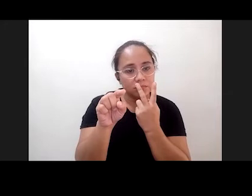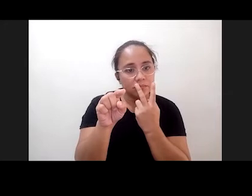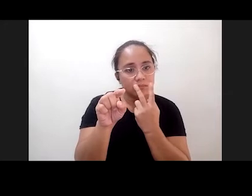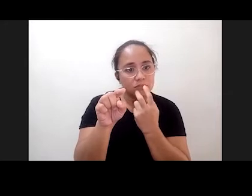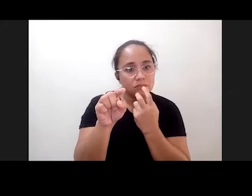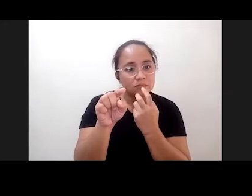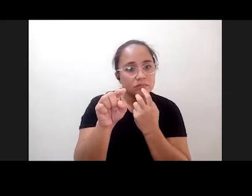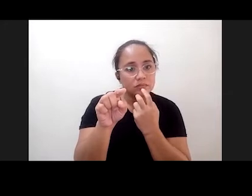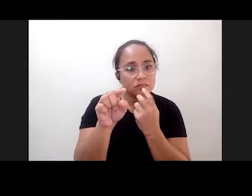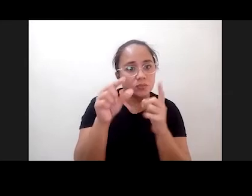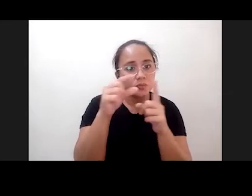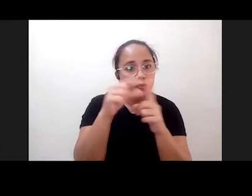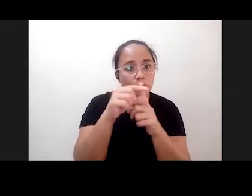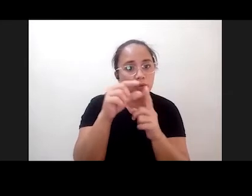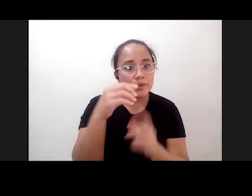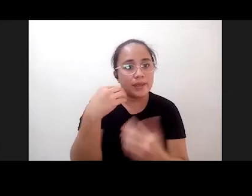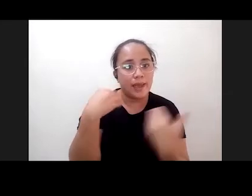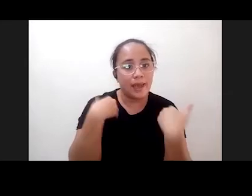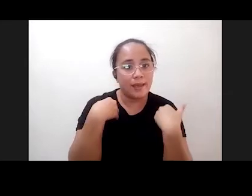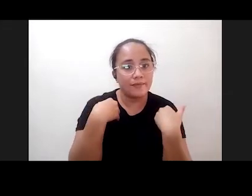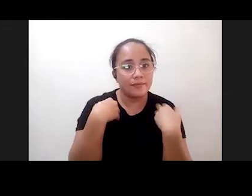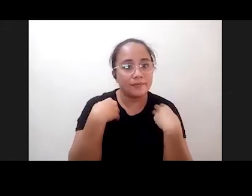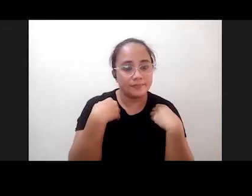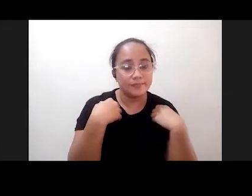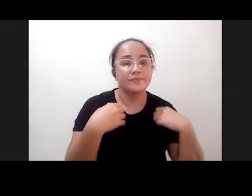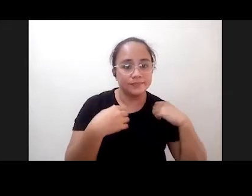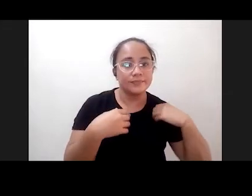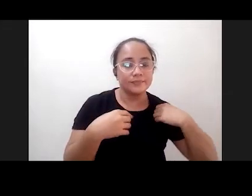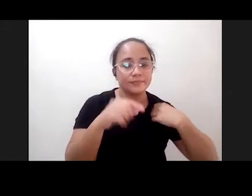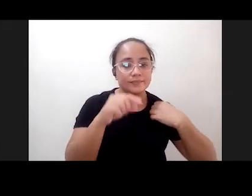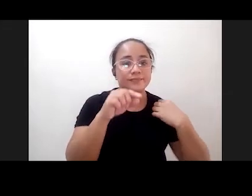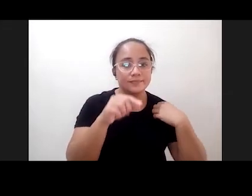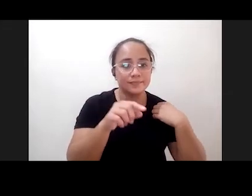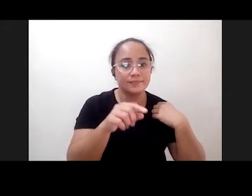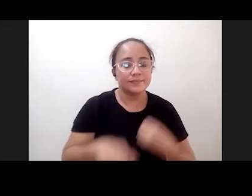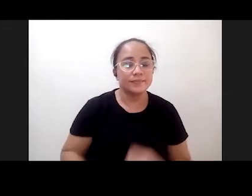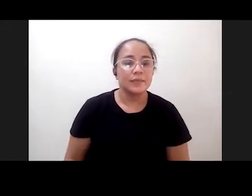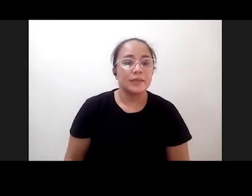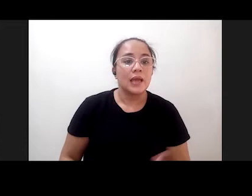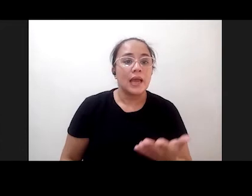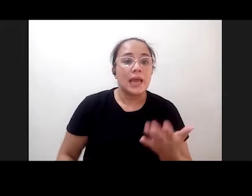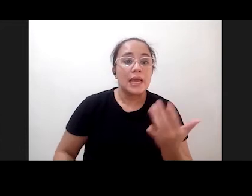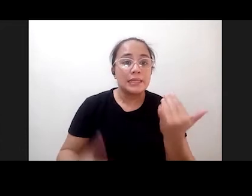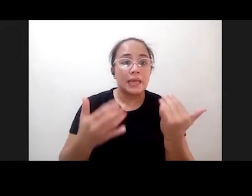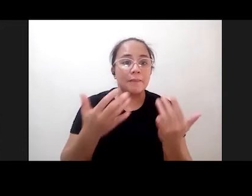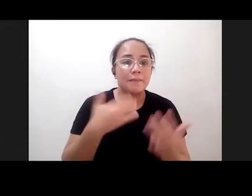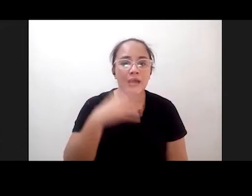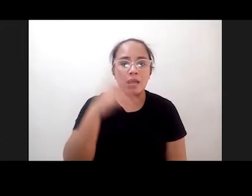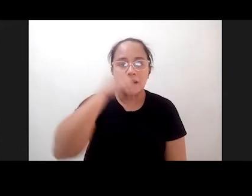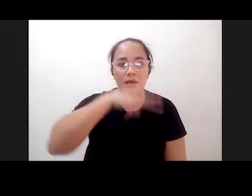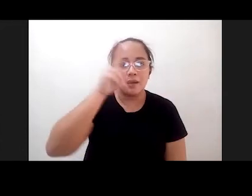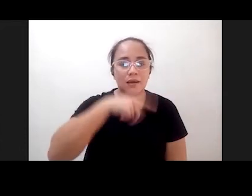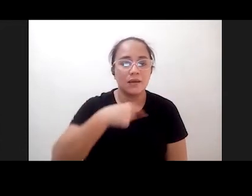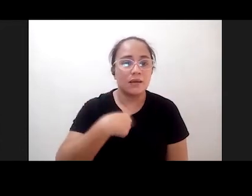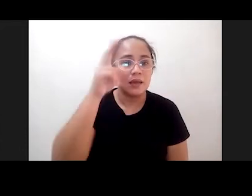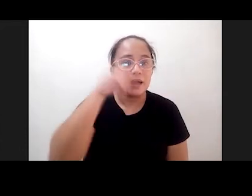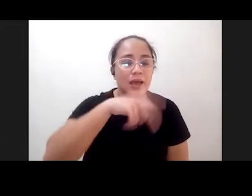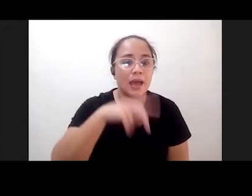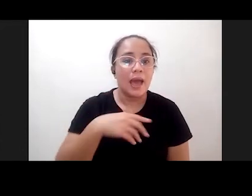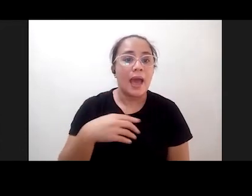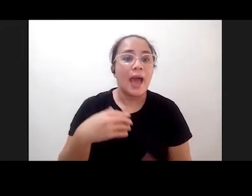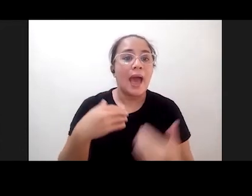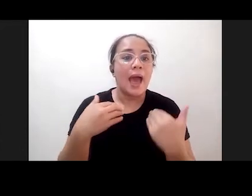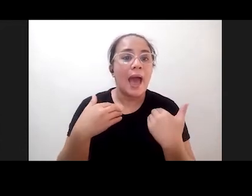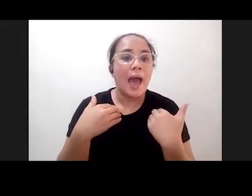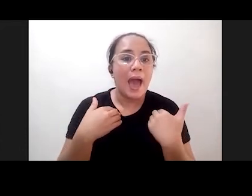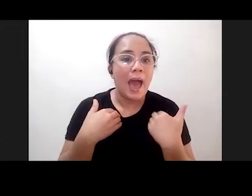Yes, yes. Okay, now I made a mistake. Have should have double quotes